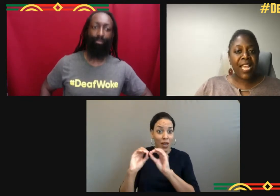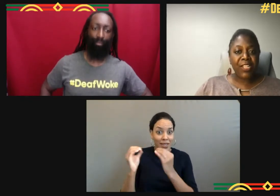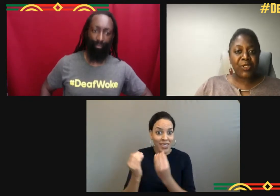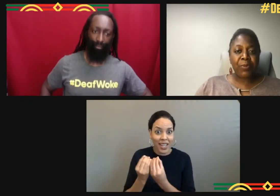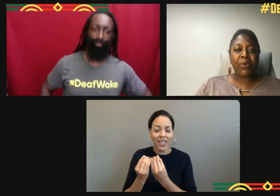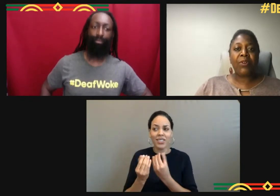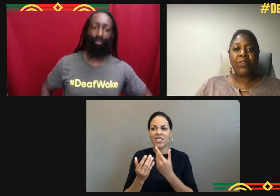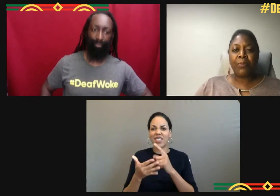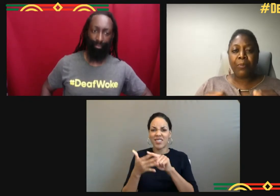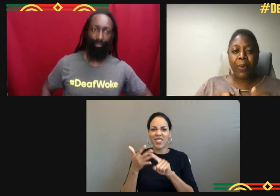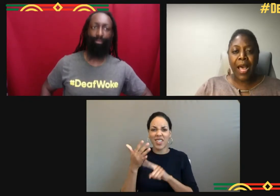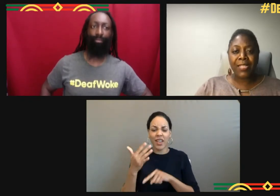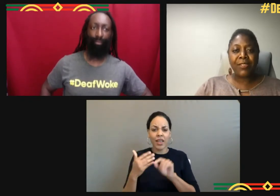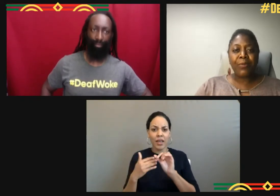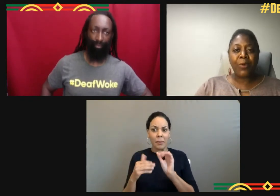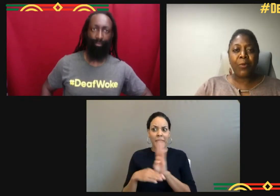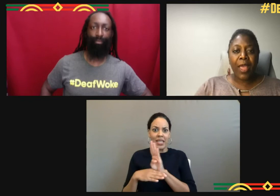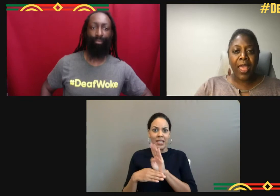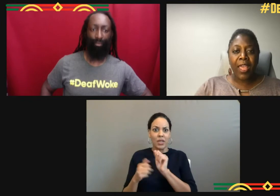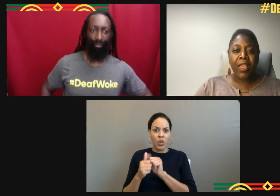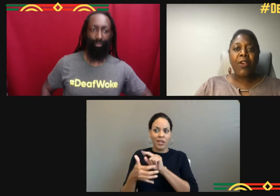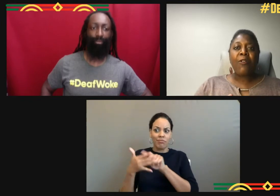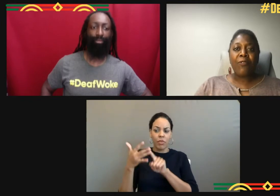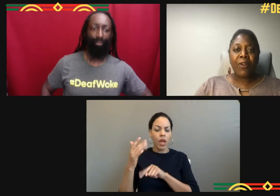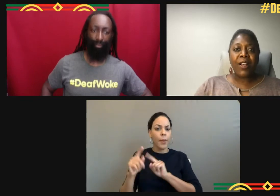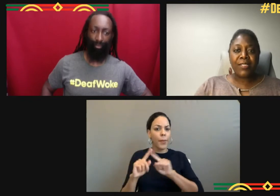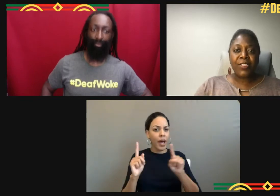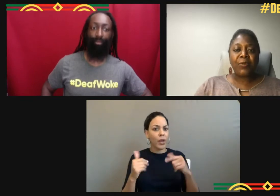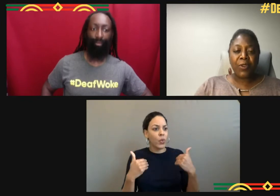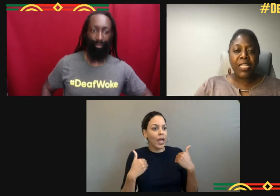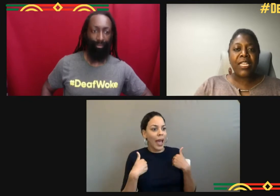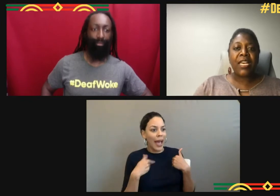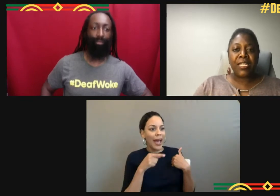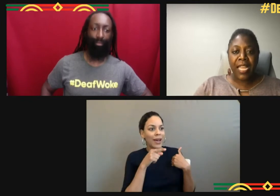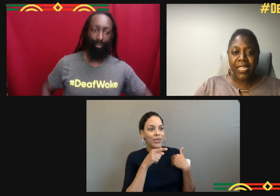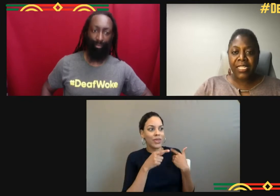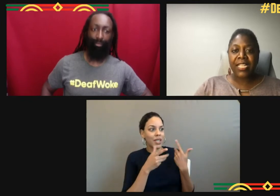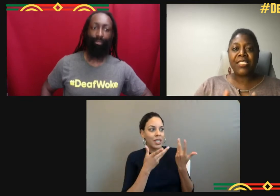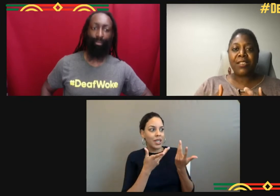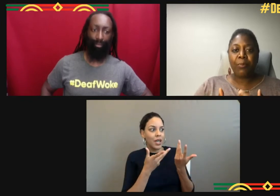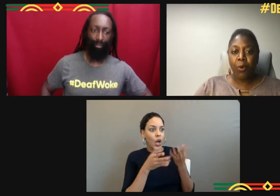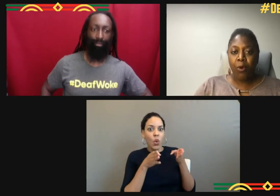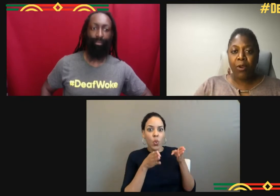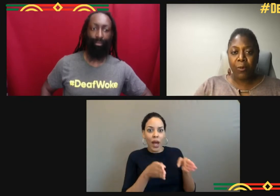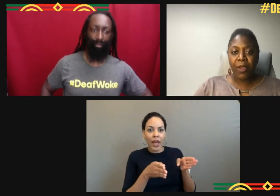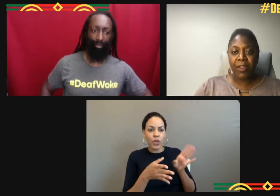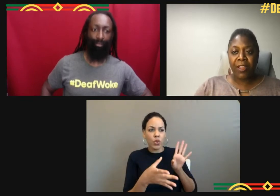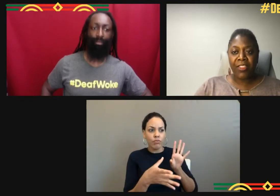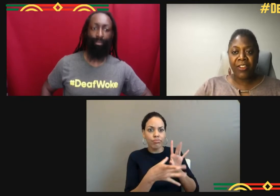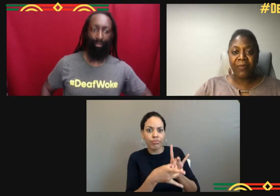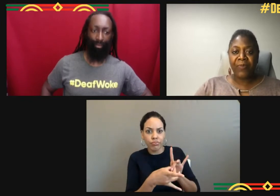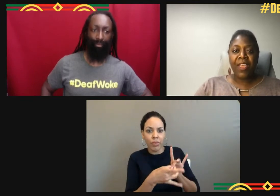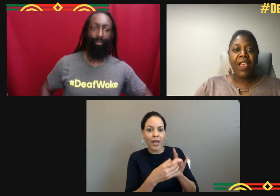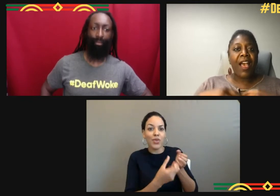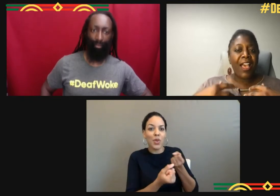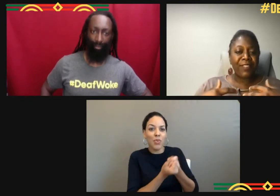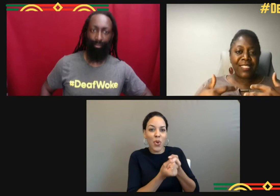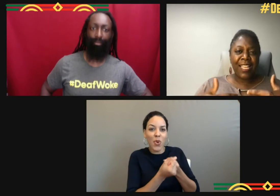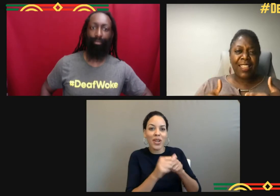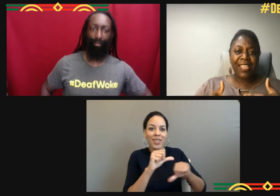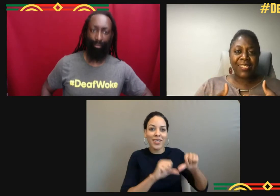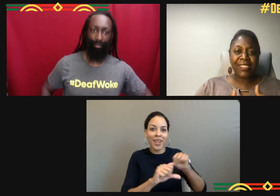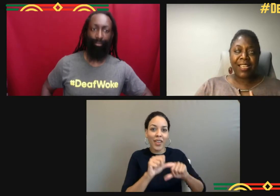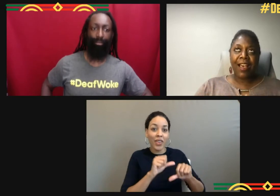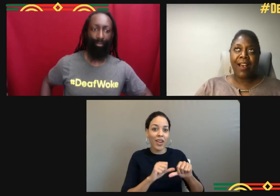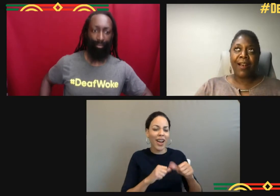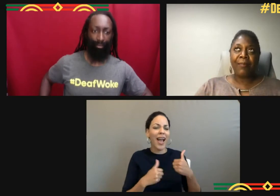this tangible, possible way for us to really connect and support one another? I've